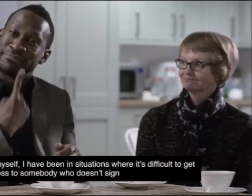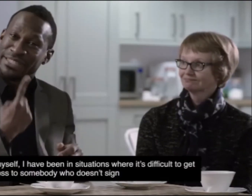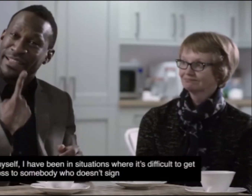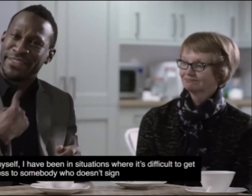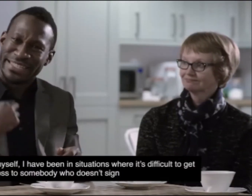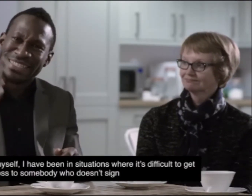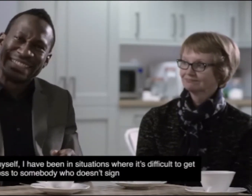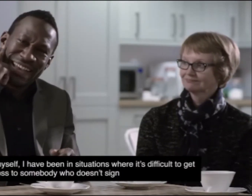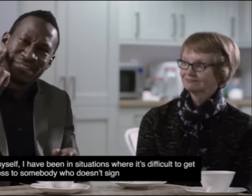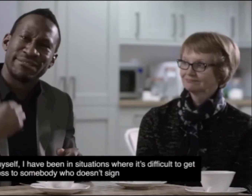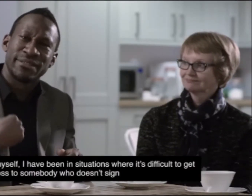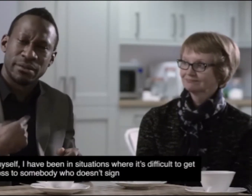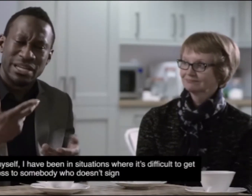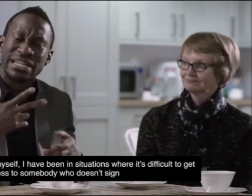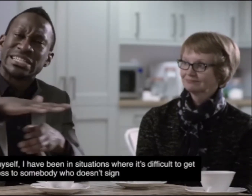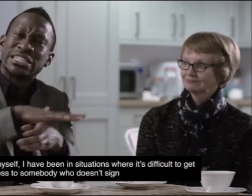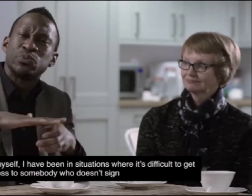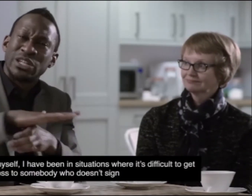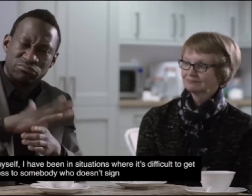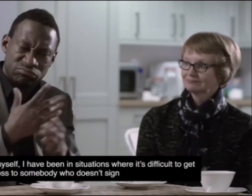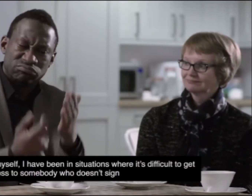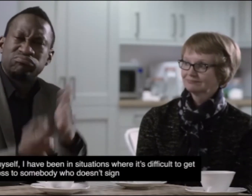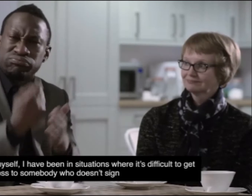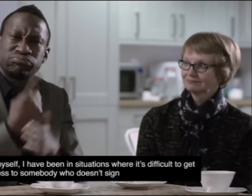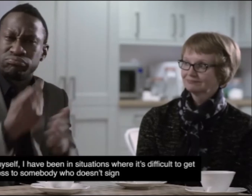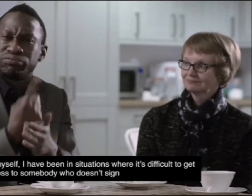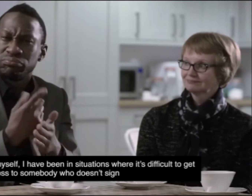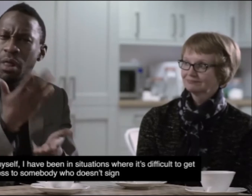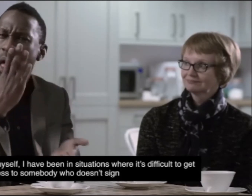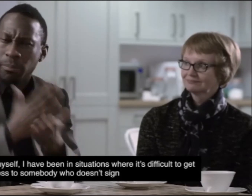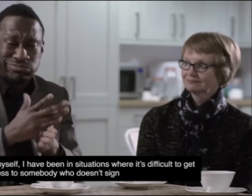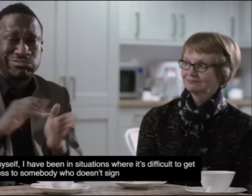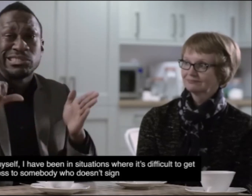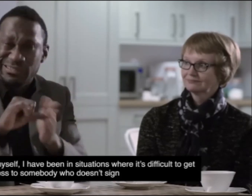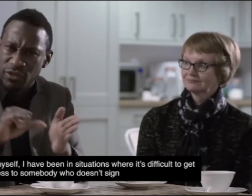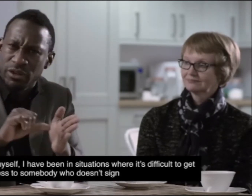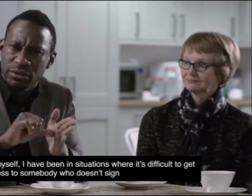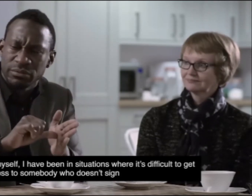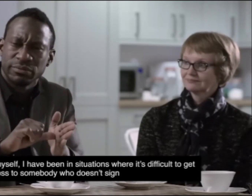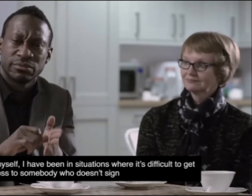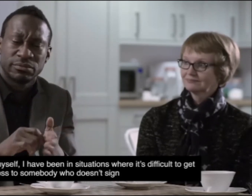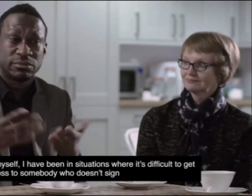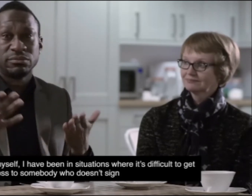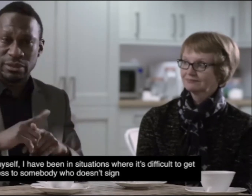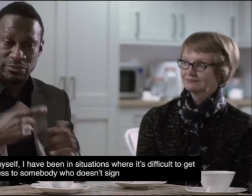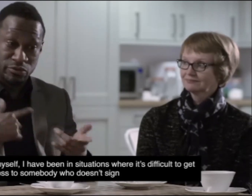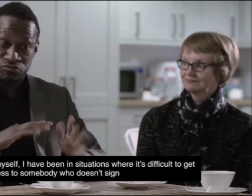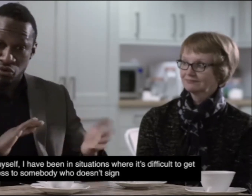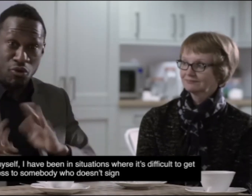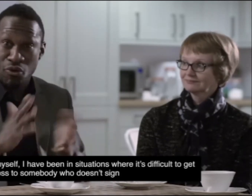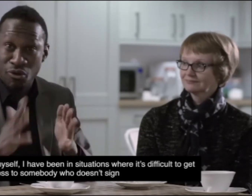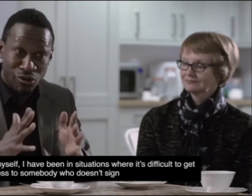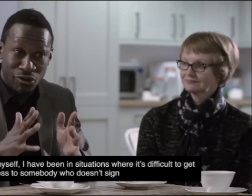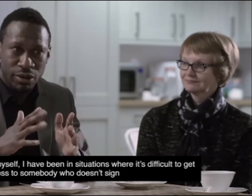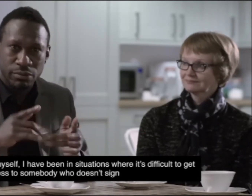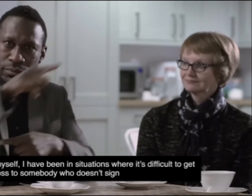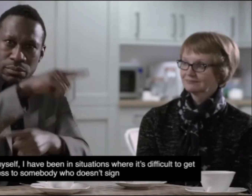Being deaf myself, I have been in situations where it's difficult to get my point across to somebody who doesn't sign.